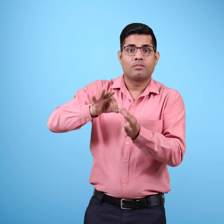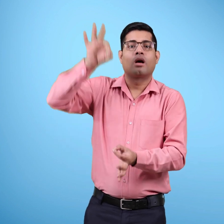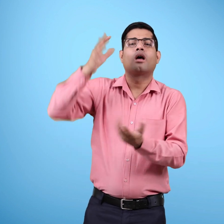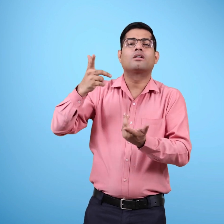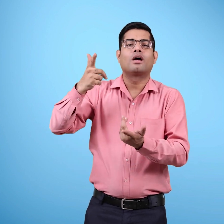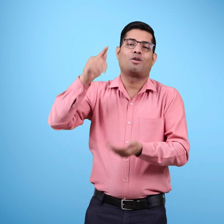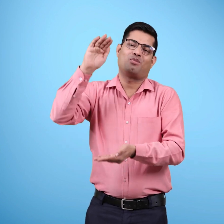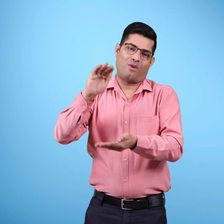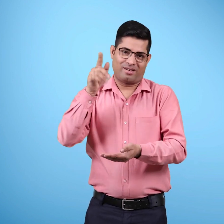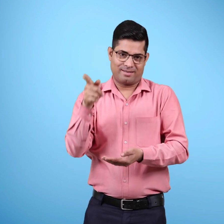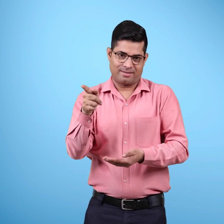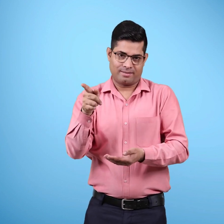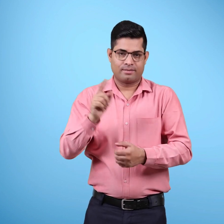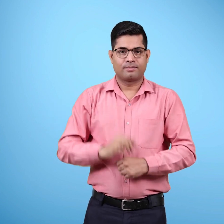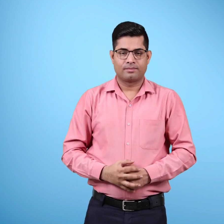height short.